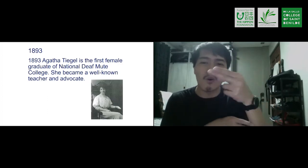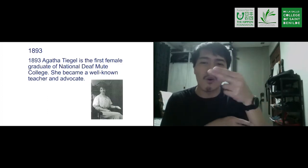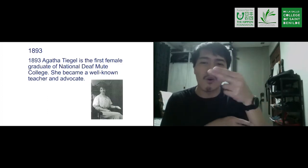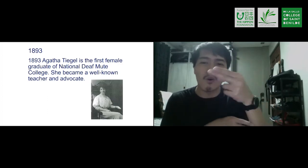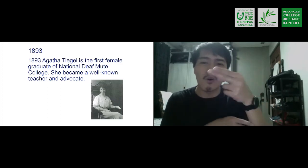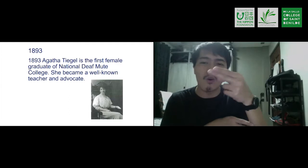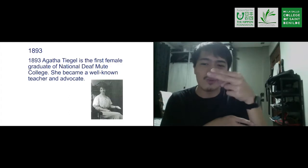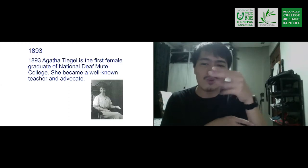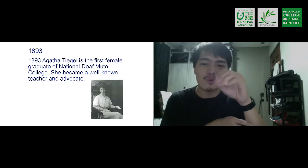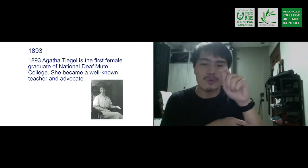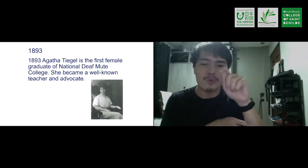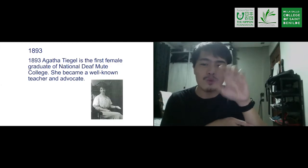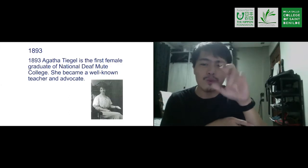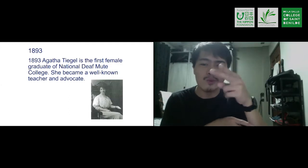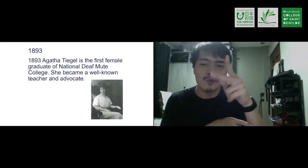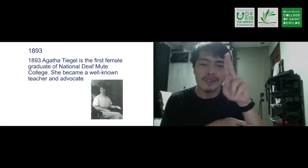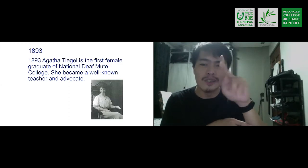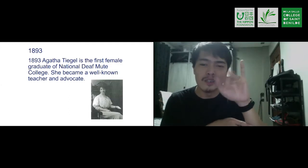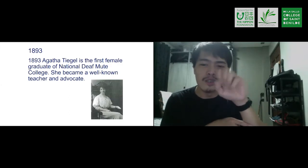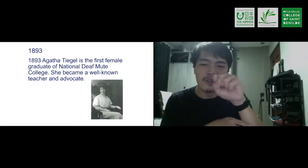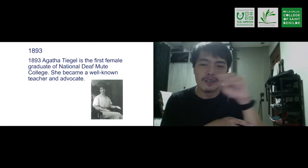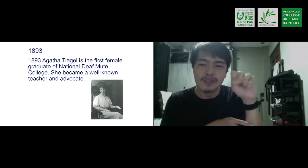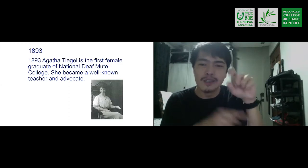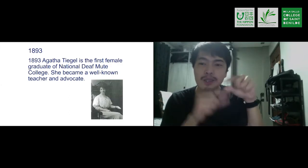First to graduate was John,